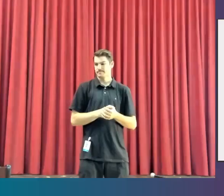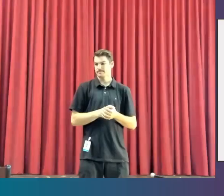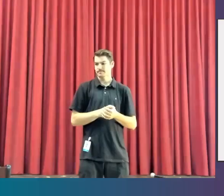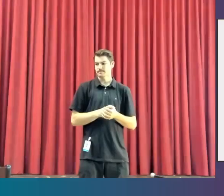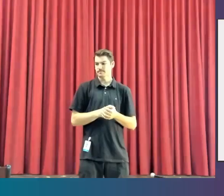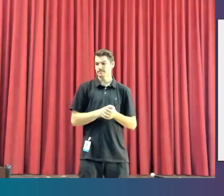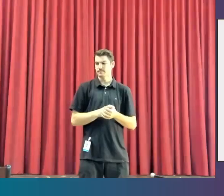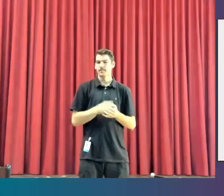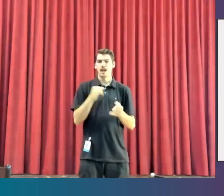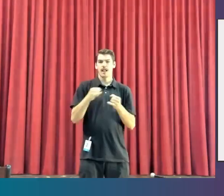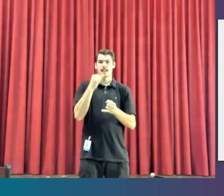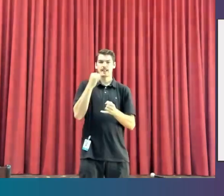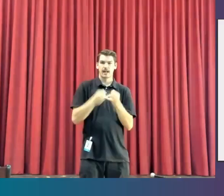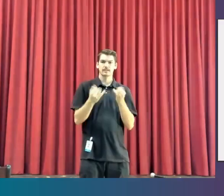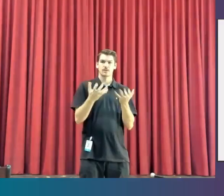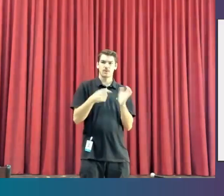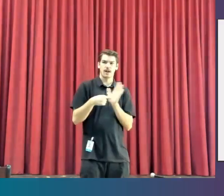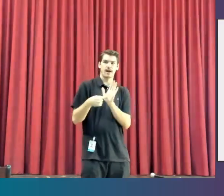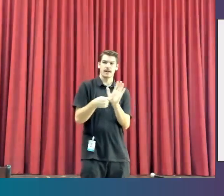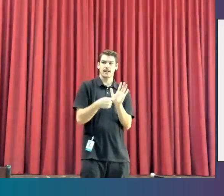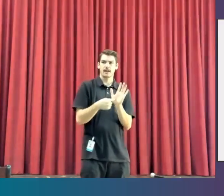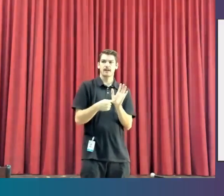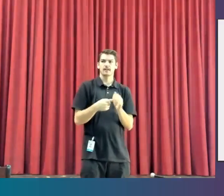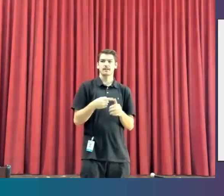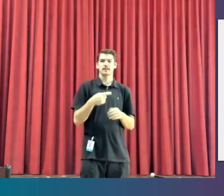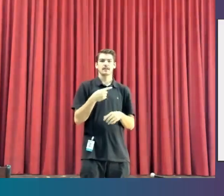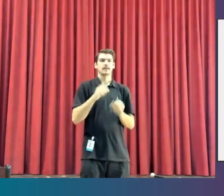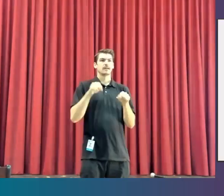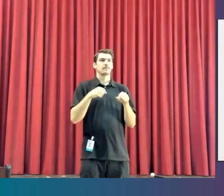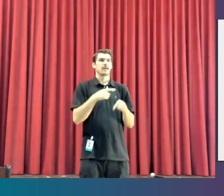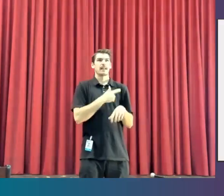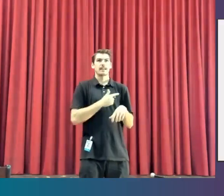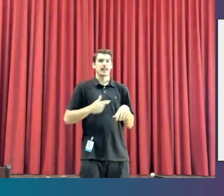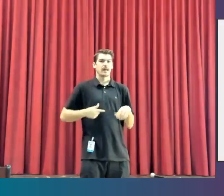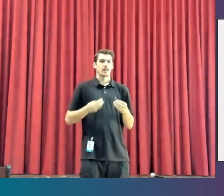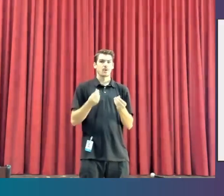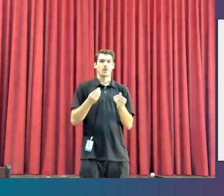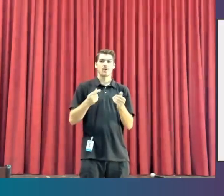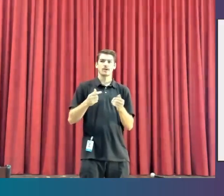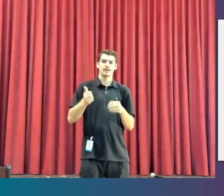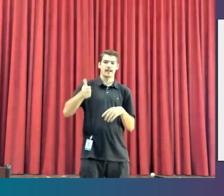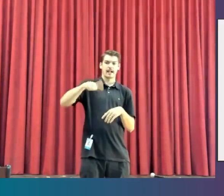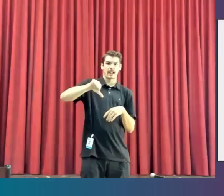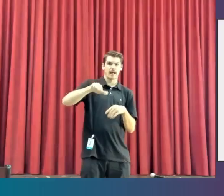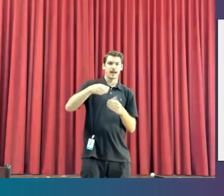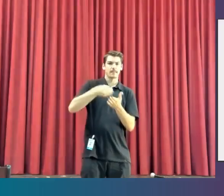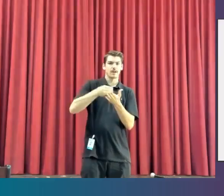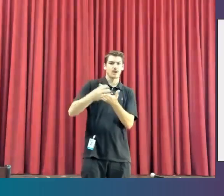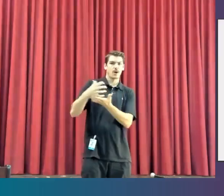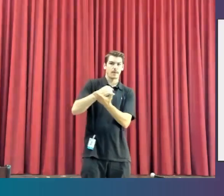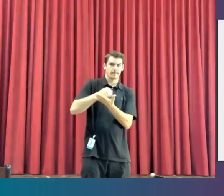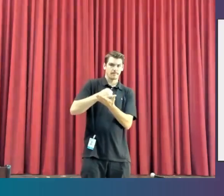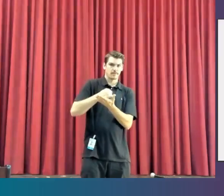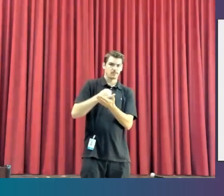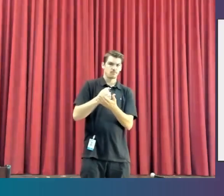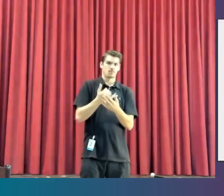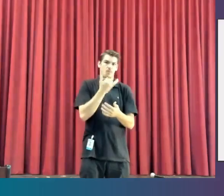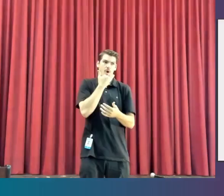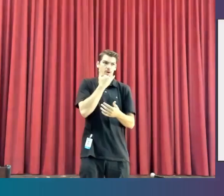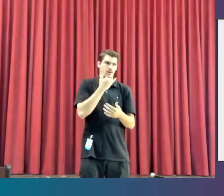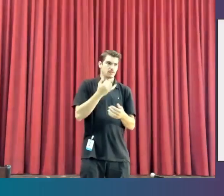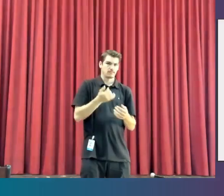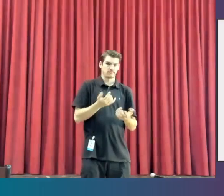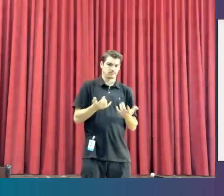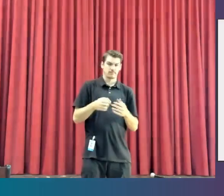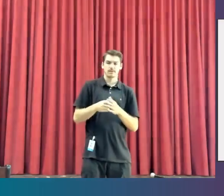Lastly, I want to highlight it can show up as a landlord applying income standards incorrectly. So